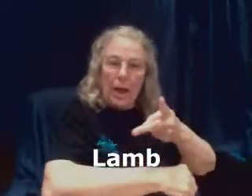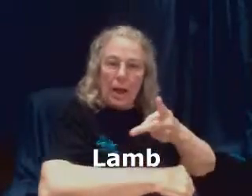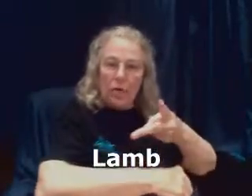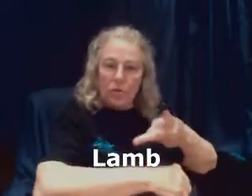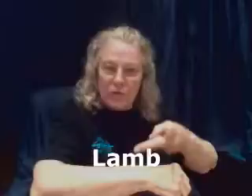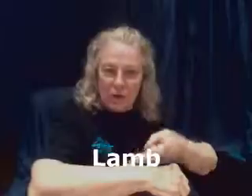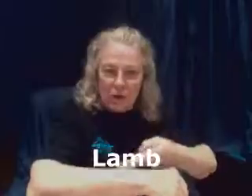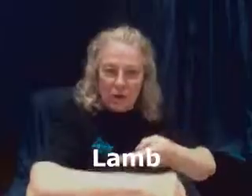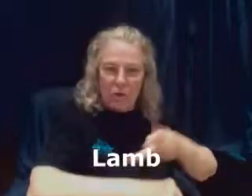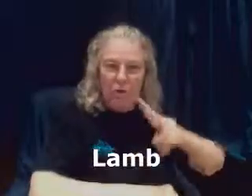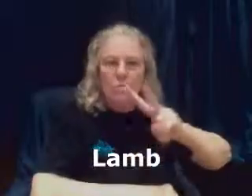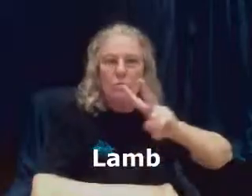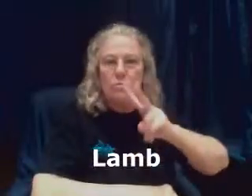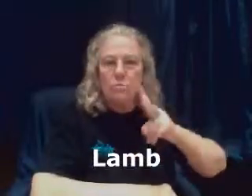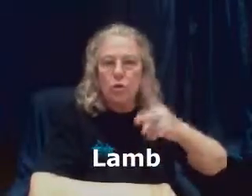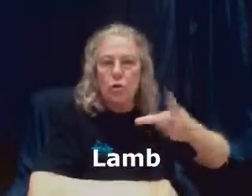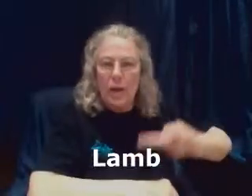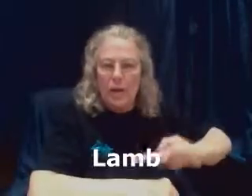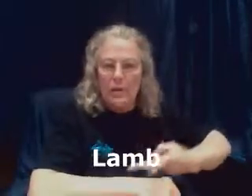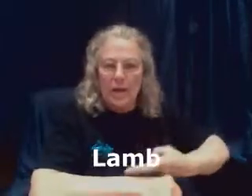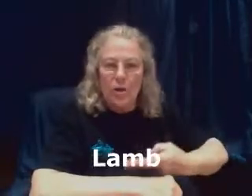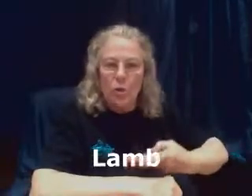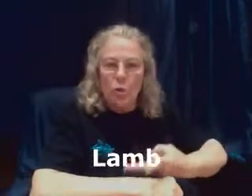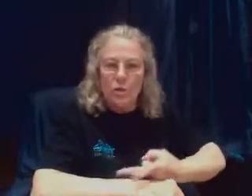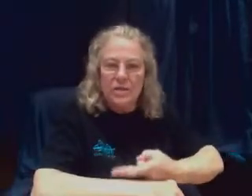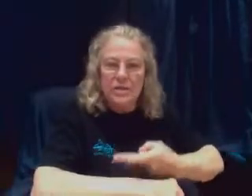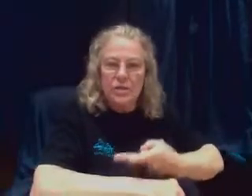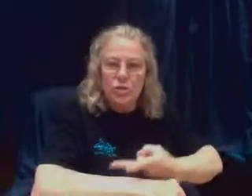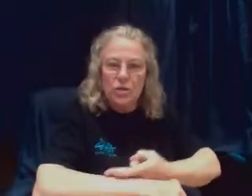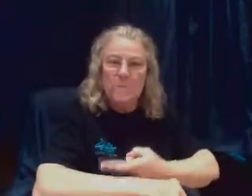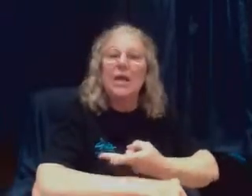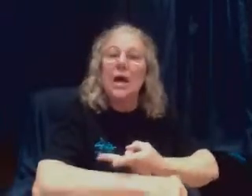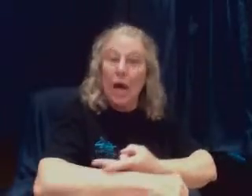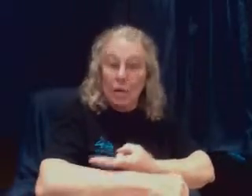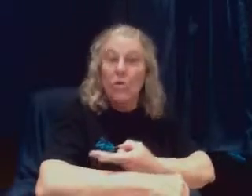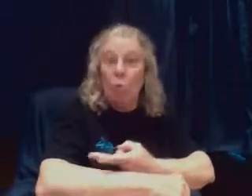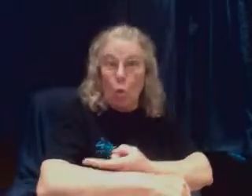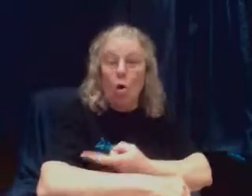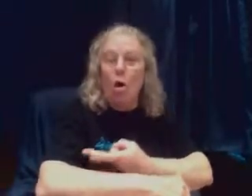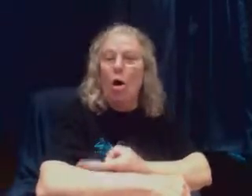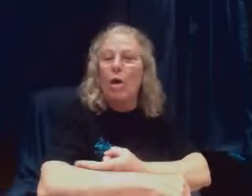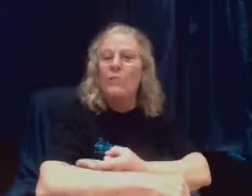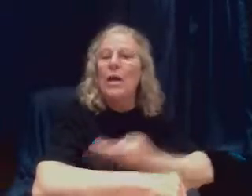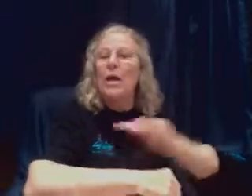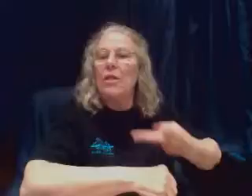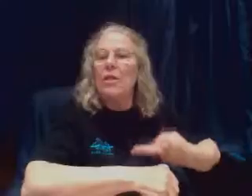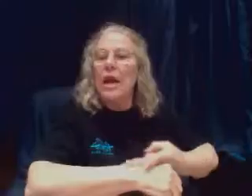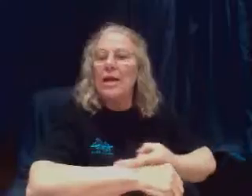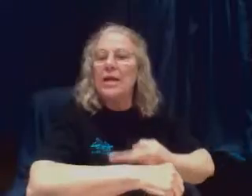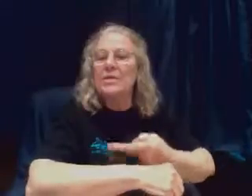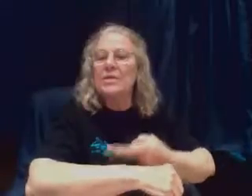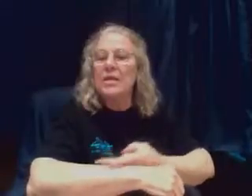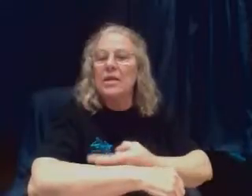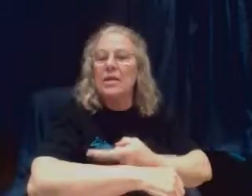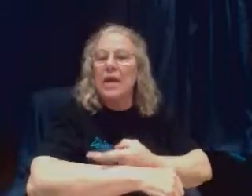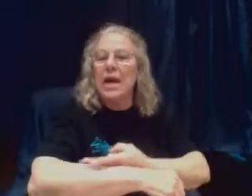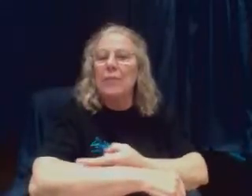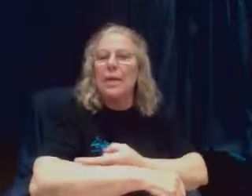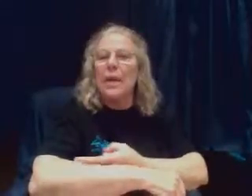and you take your two hands like you would scissors to cut the wool off, that is the lamb.